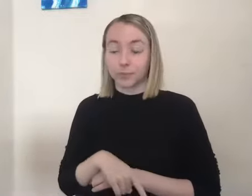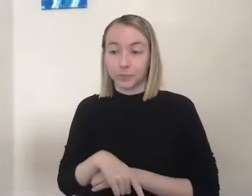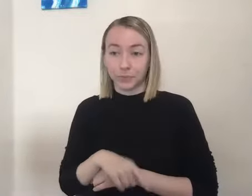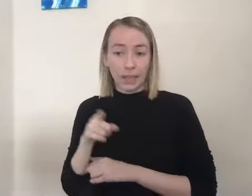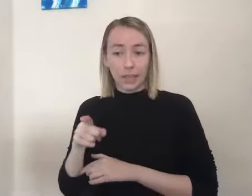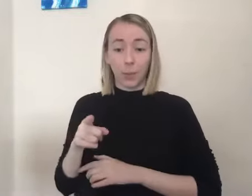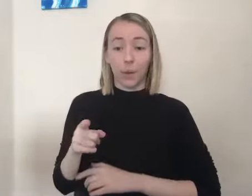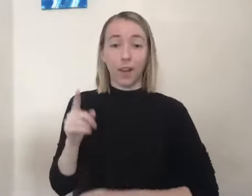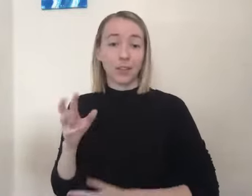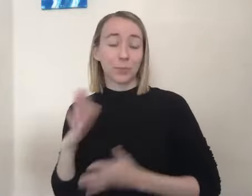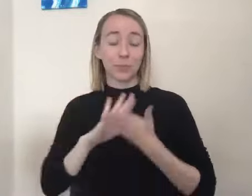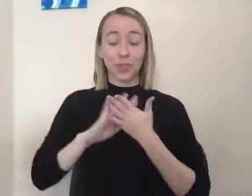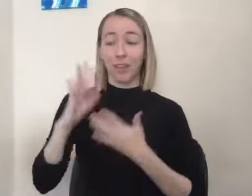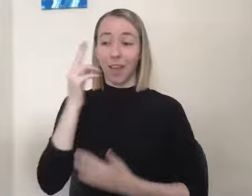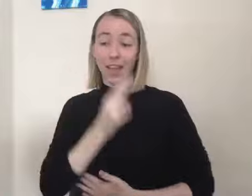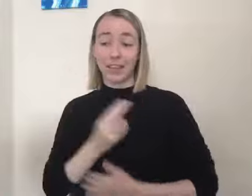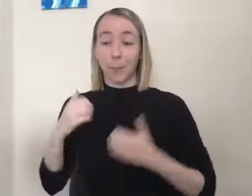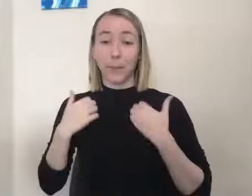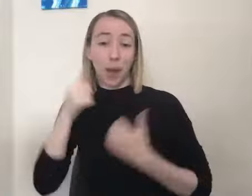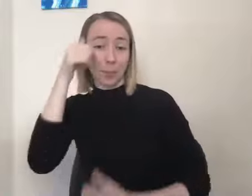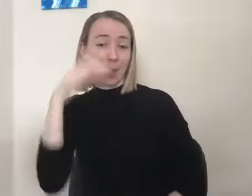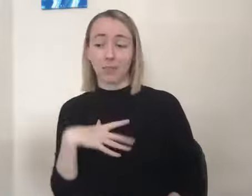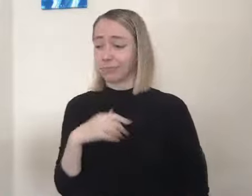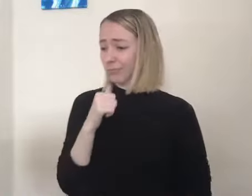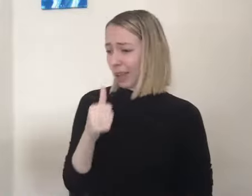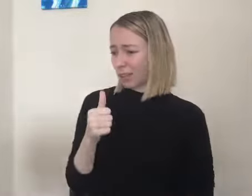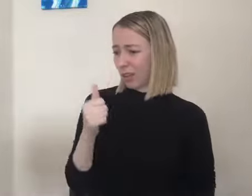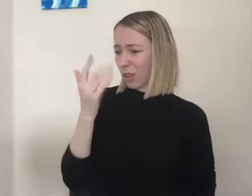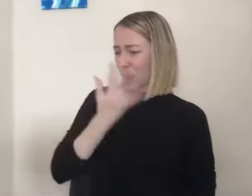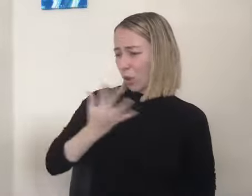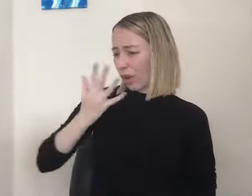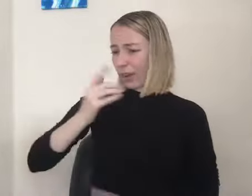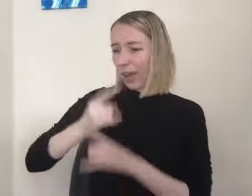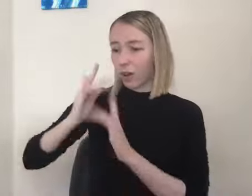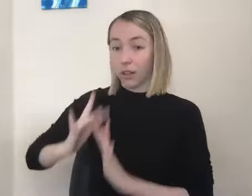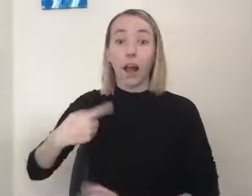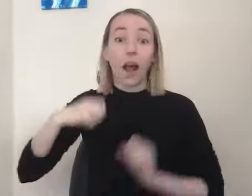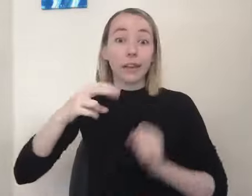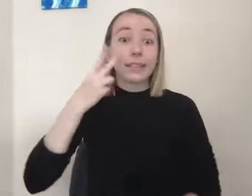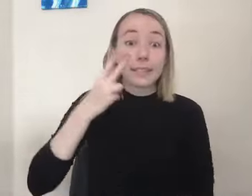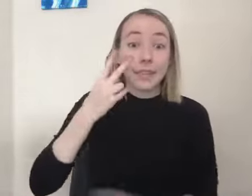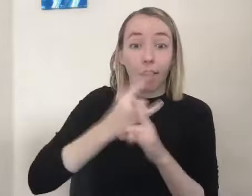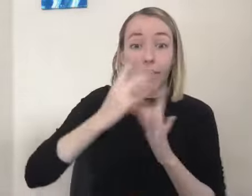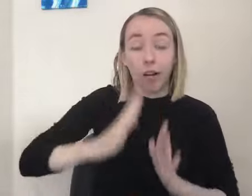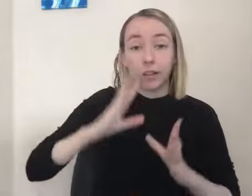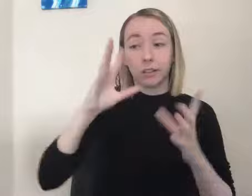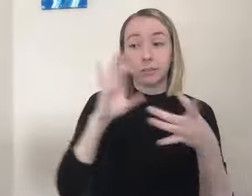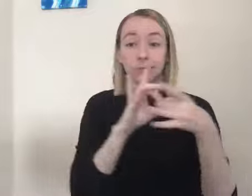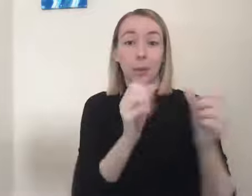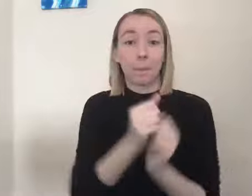him, because I was only 29 when I came into Al-Anon, and he at that point was a fit